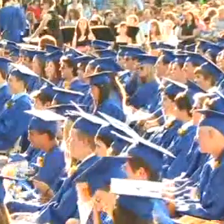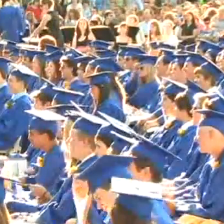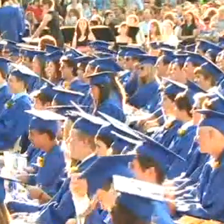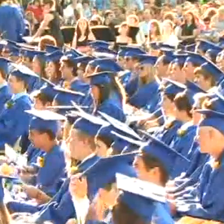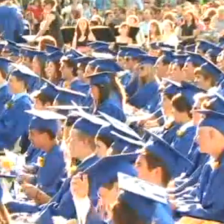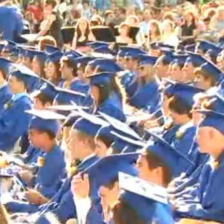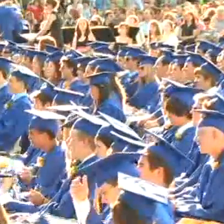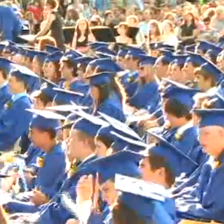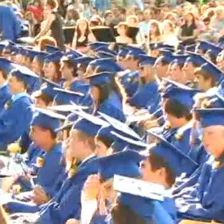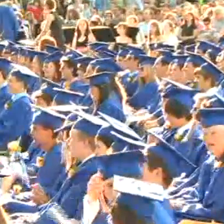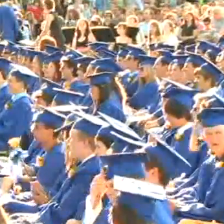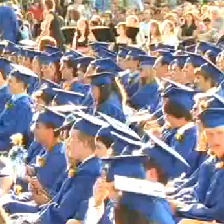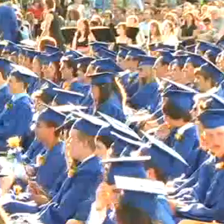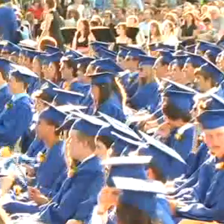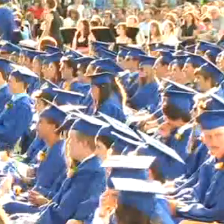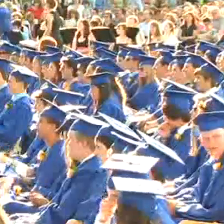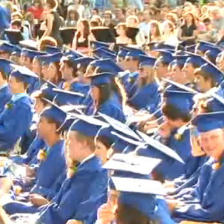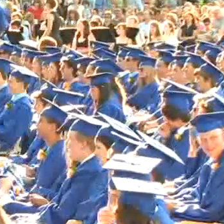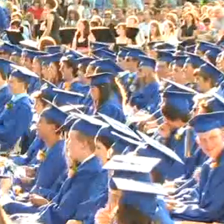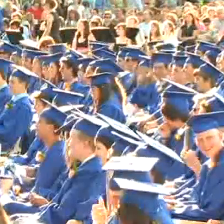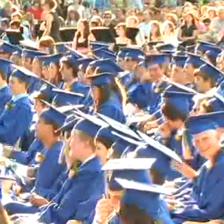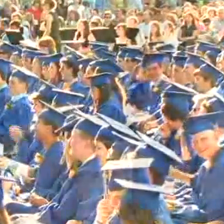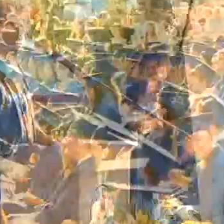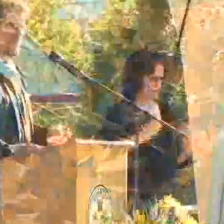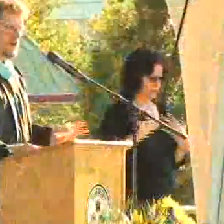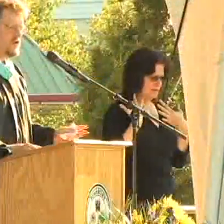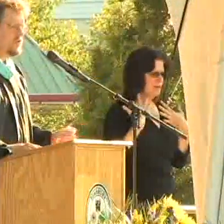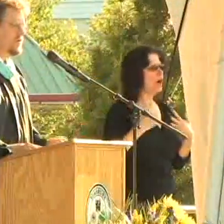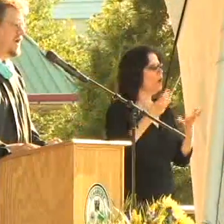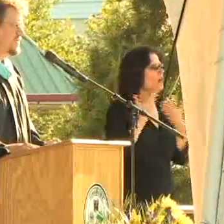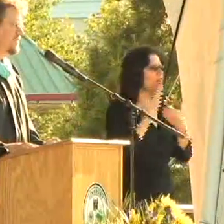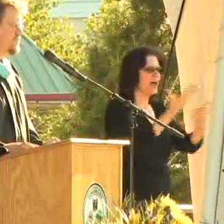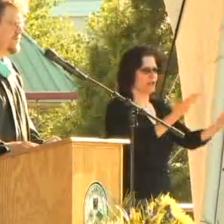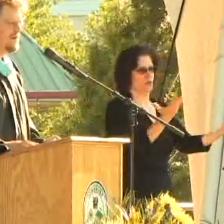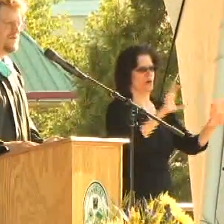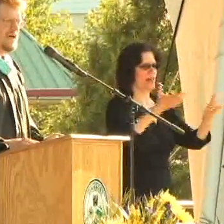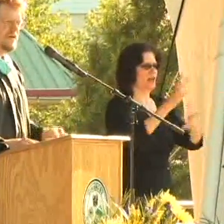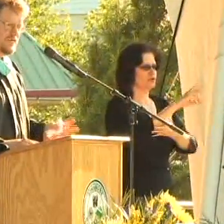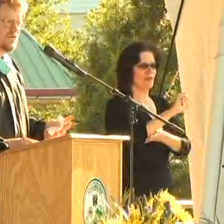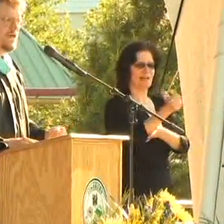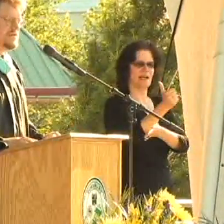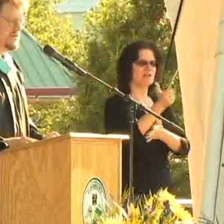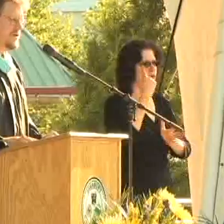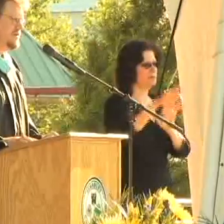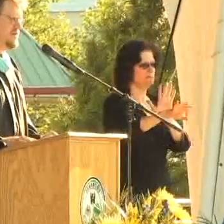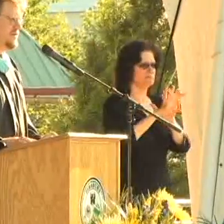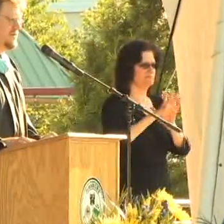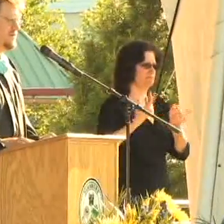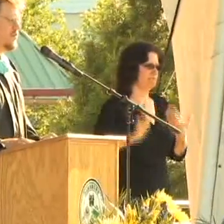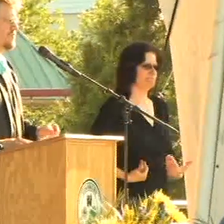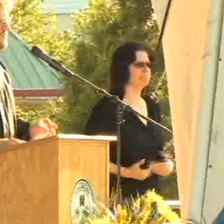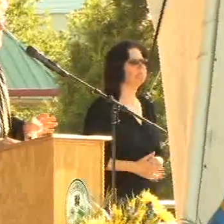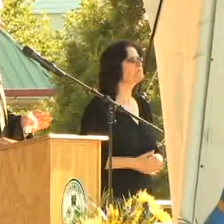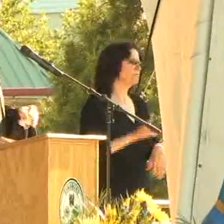career. I was incredibly excited, incredibly touched, and I want to thank you, the class of 2010, for selecting me.